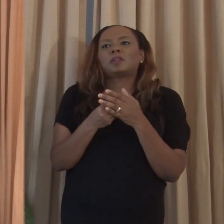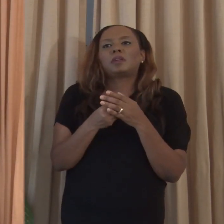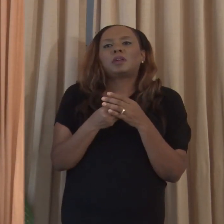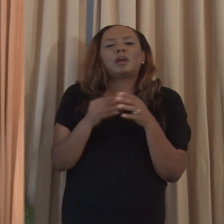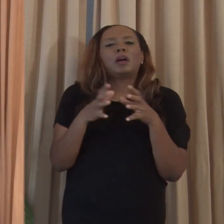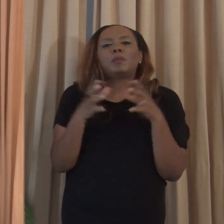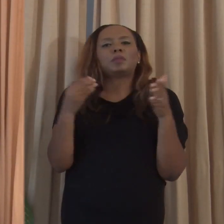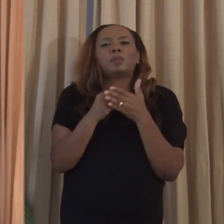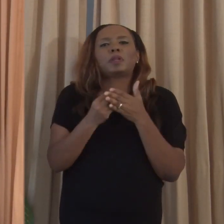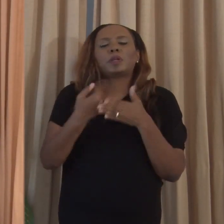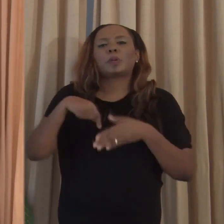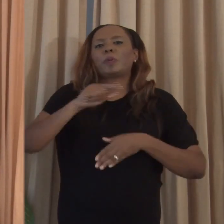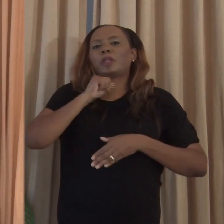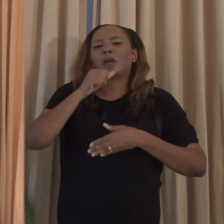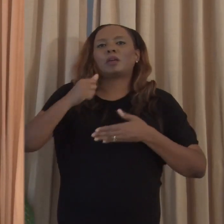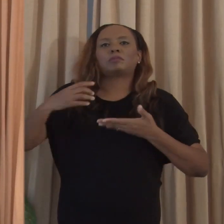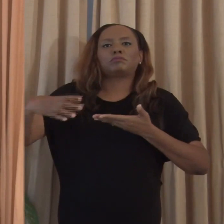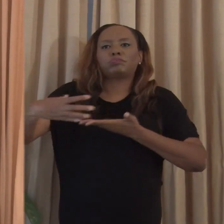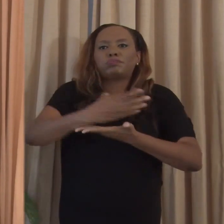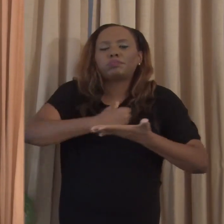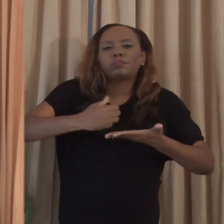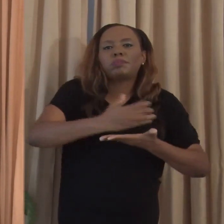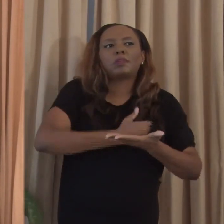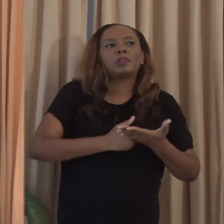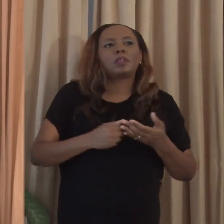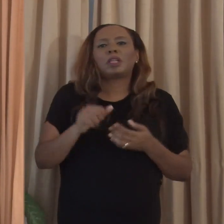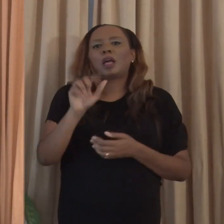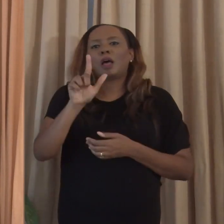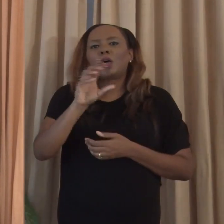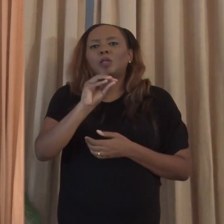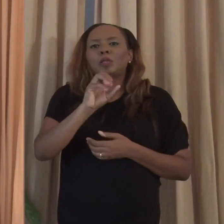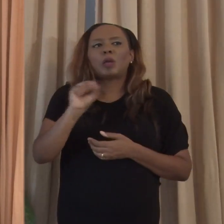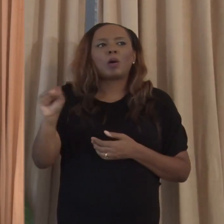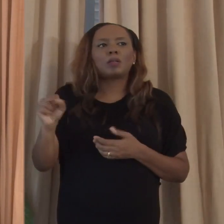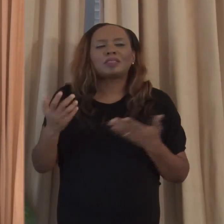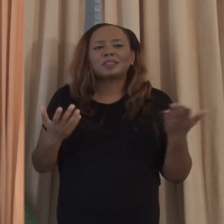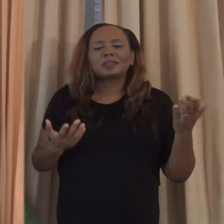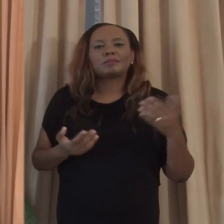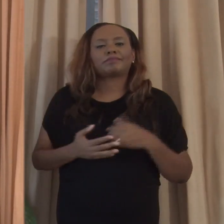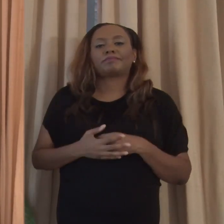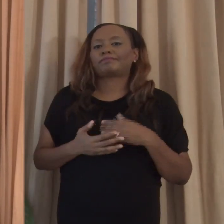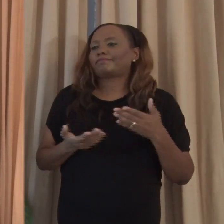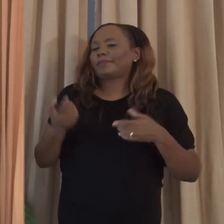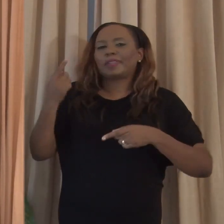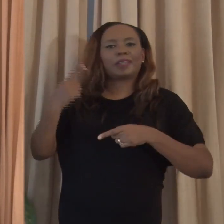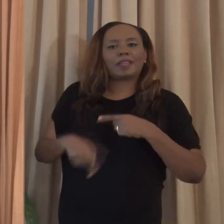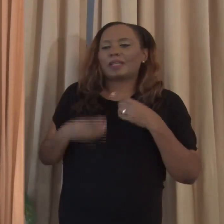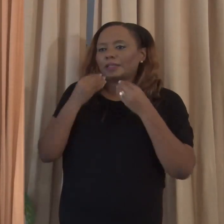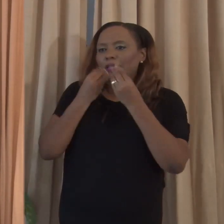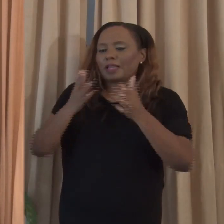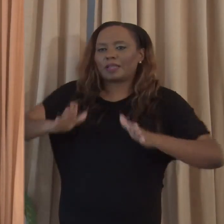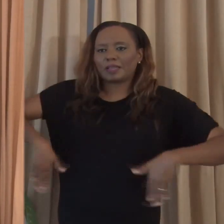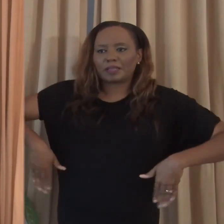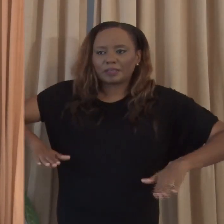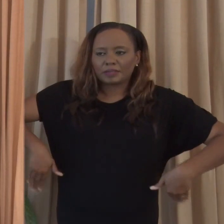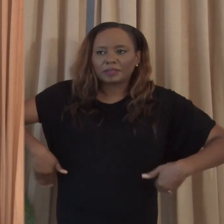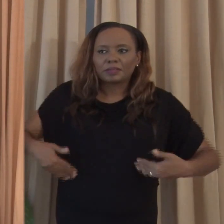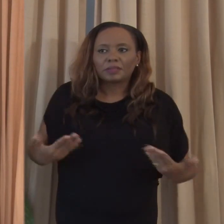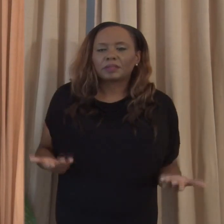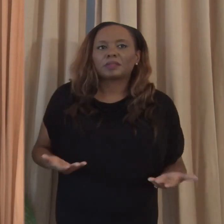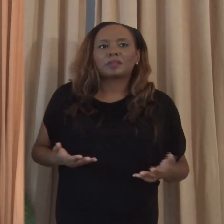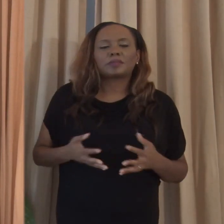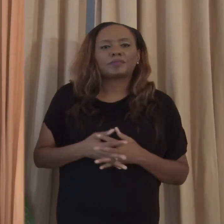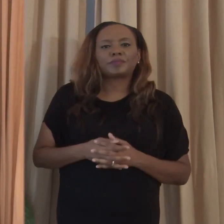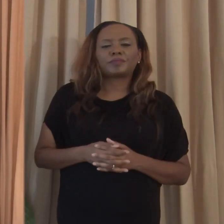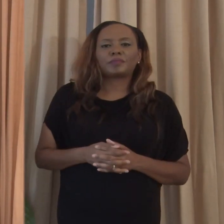significant are the losses going to be in dollars and cents? I couldn't tell you that yet because it really is too early.